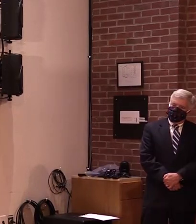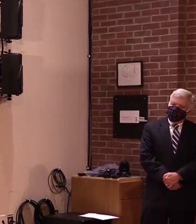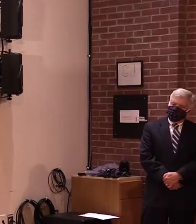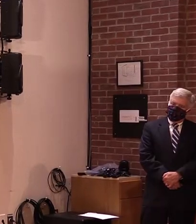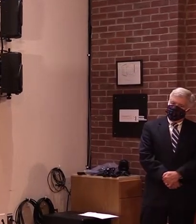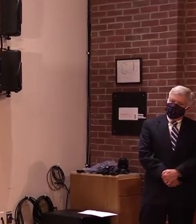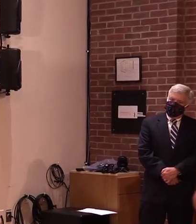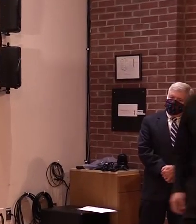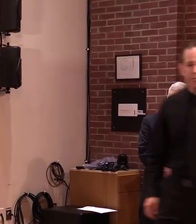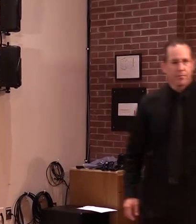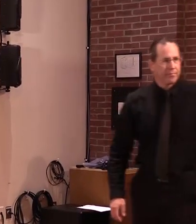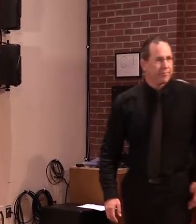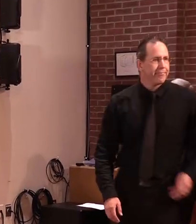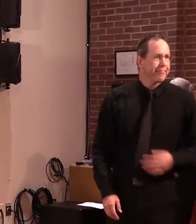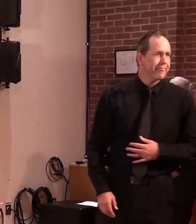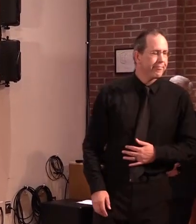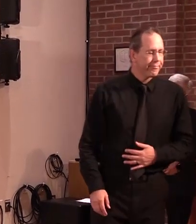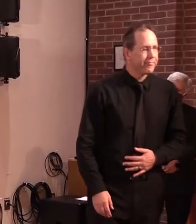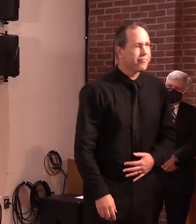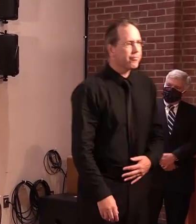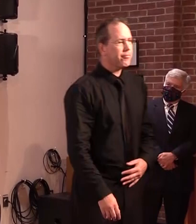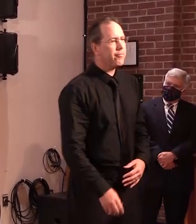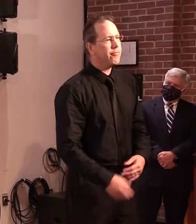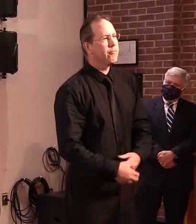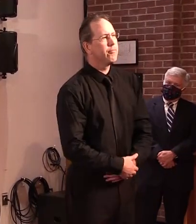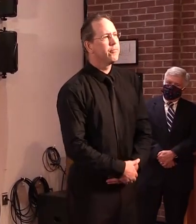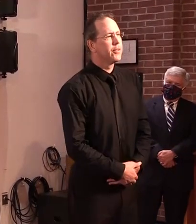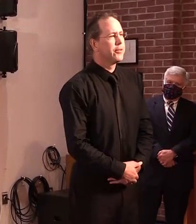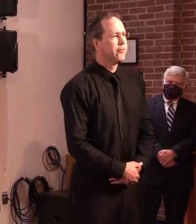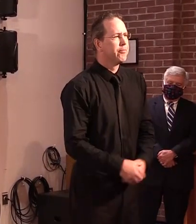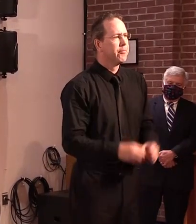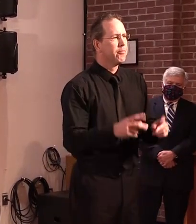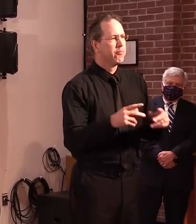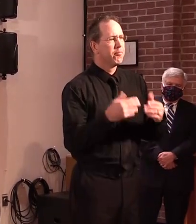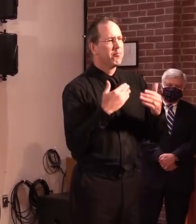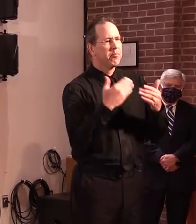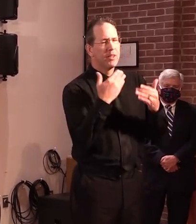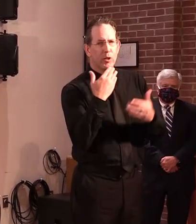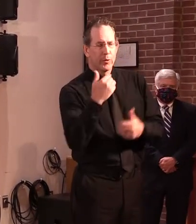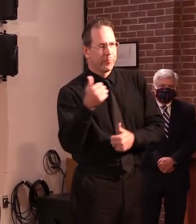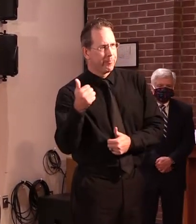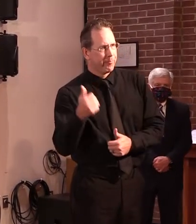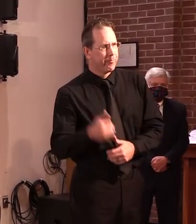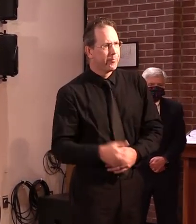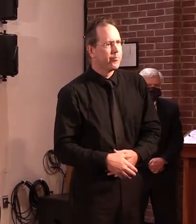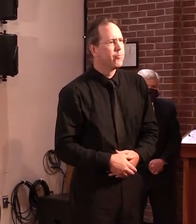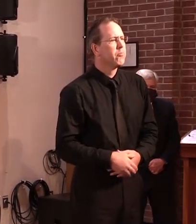Thank you, Dr. Levine, and I'll have Rebecca take the wheel here.